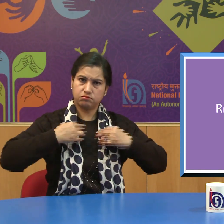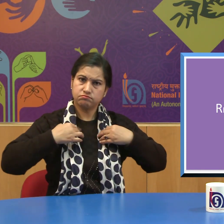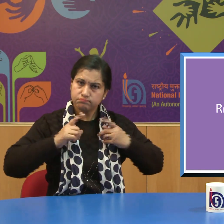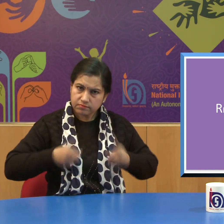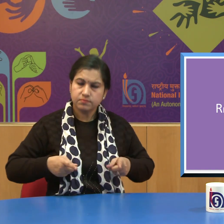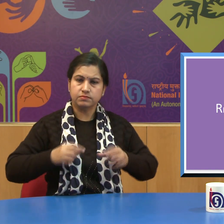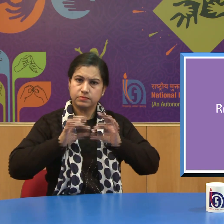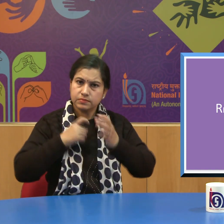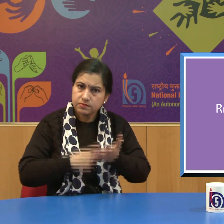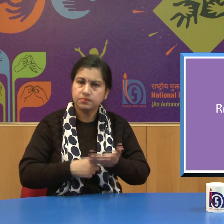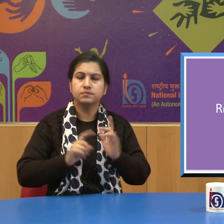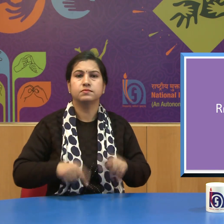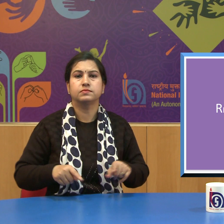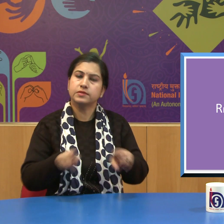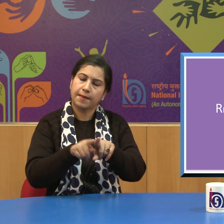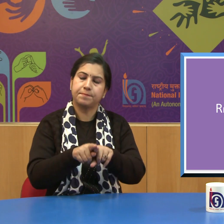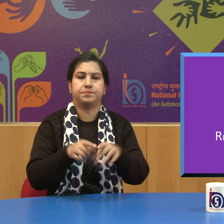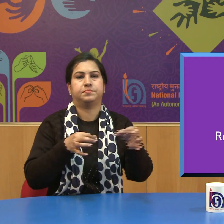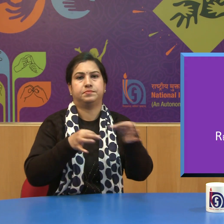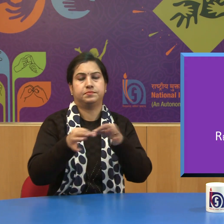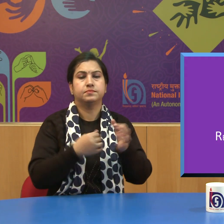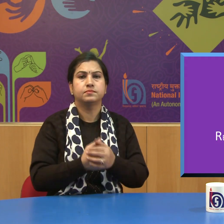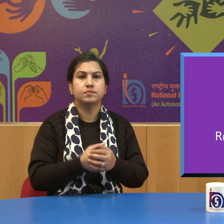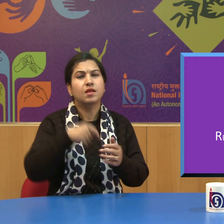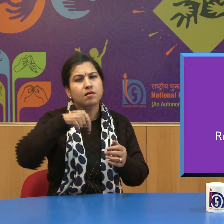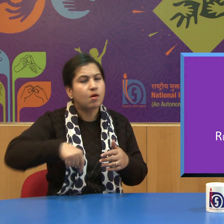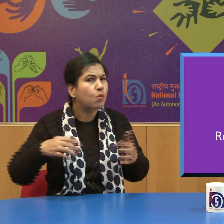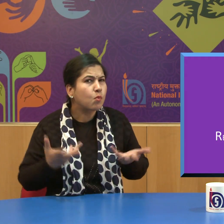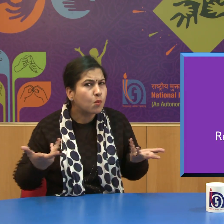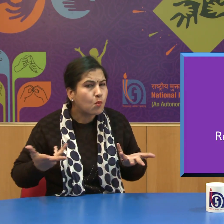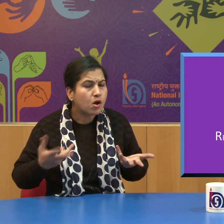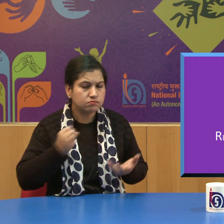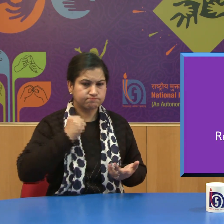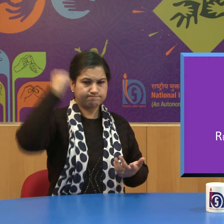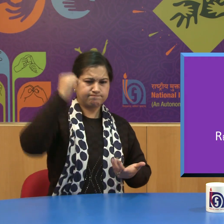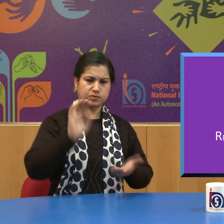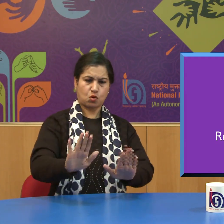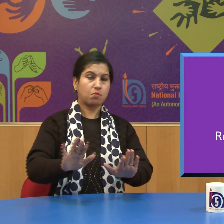Learners, let us now study the causes of these popular resistance movements.